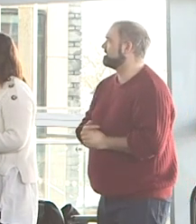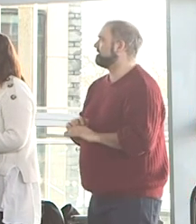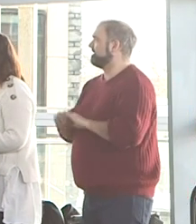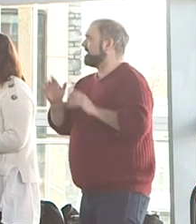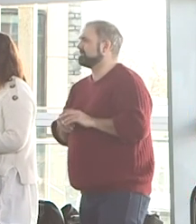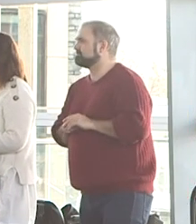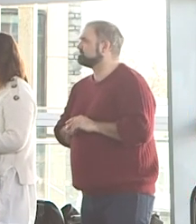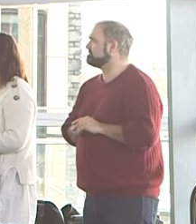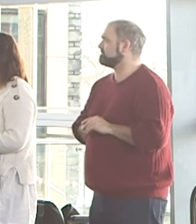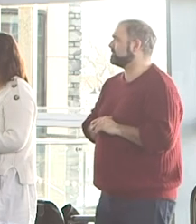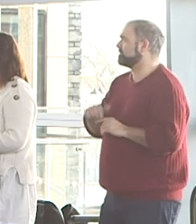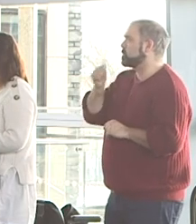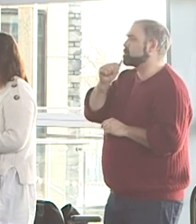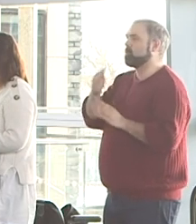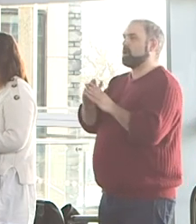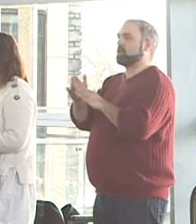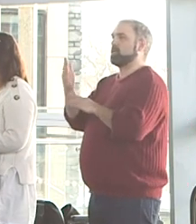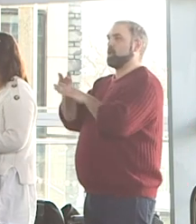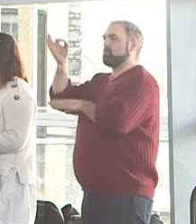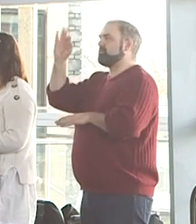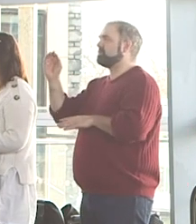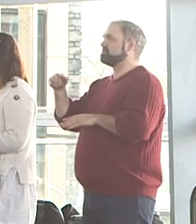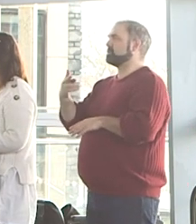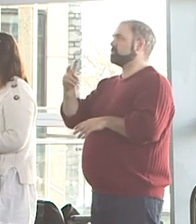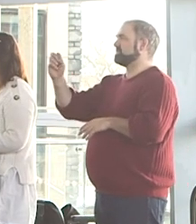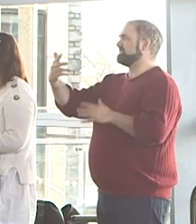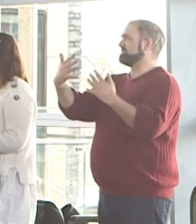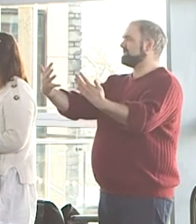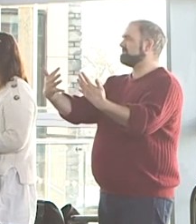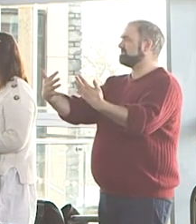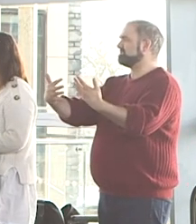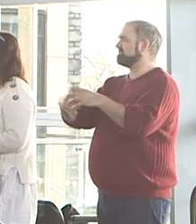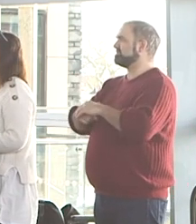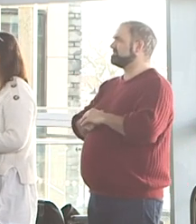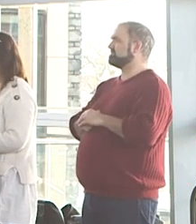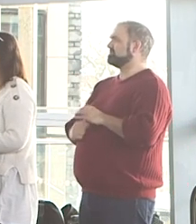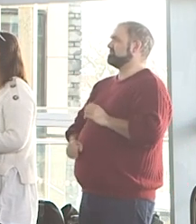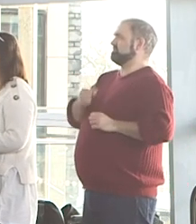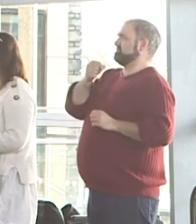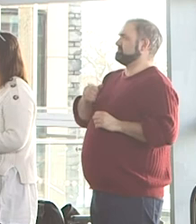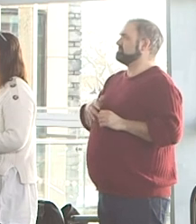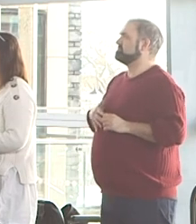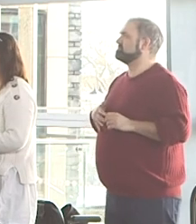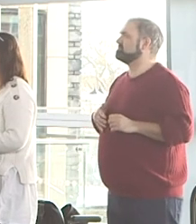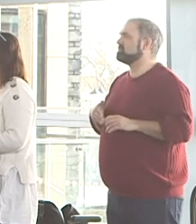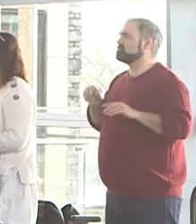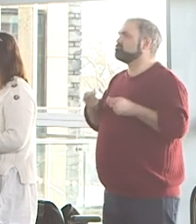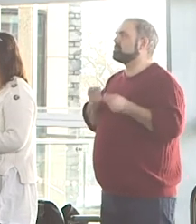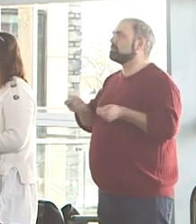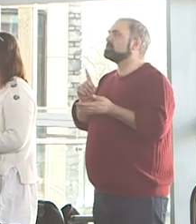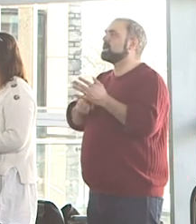Hi. I used to work for the Home Office back in 2010, and I blew the whistle there for racism and the treatment of the LGBT